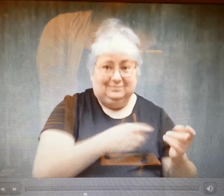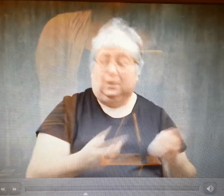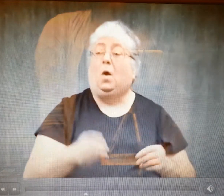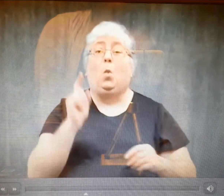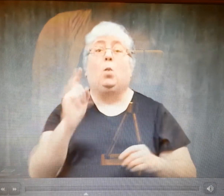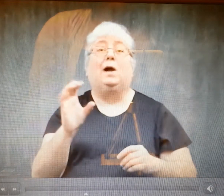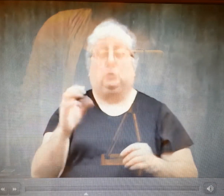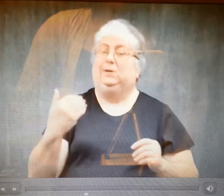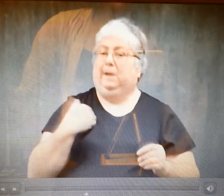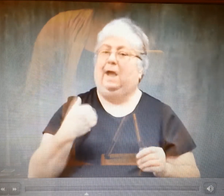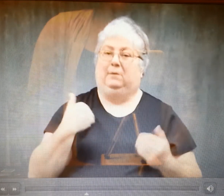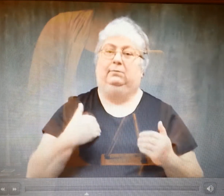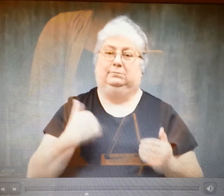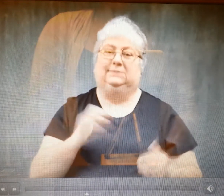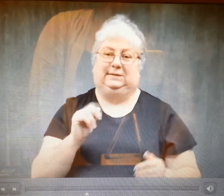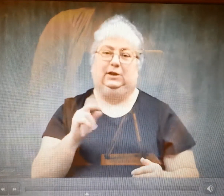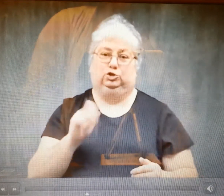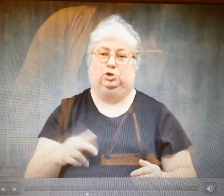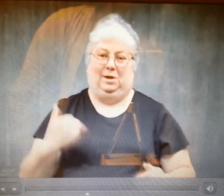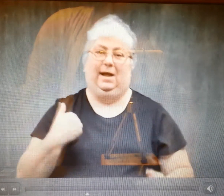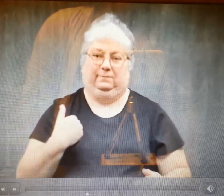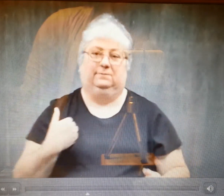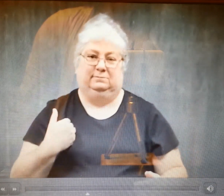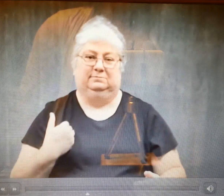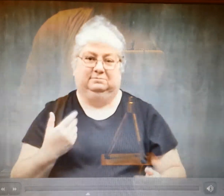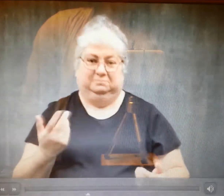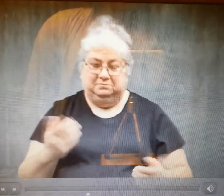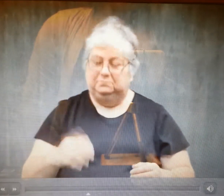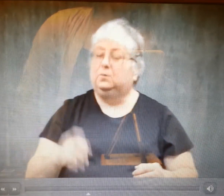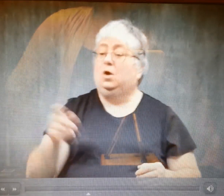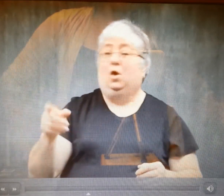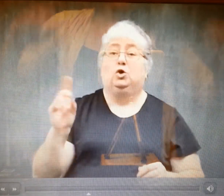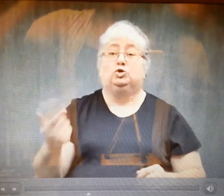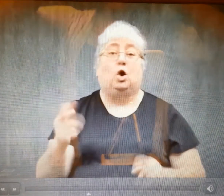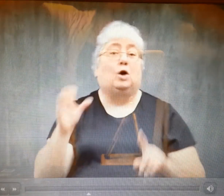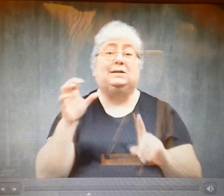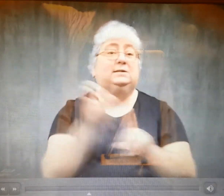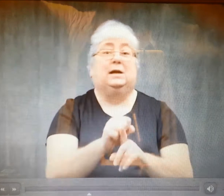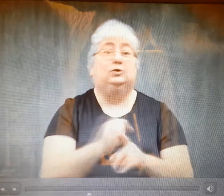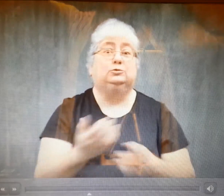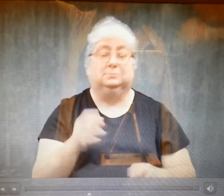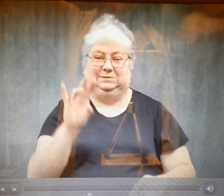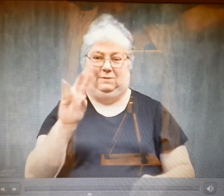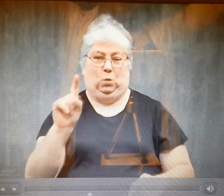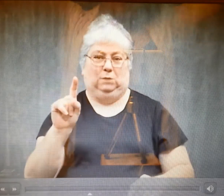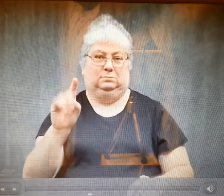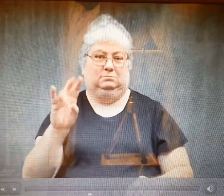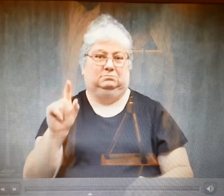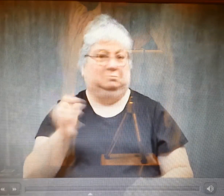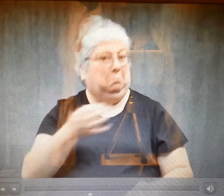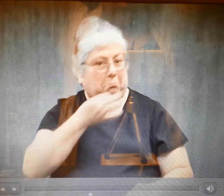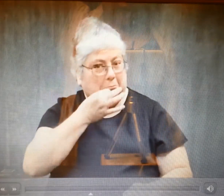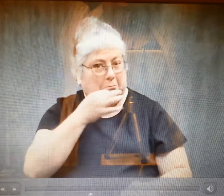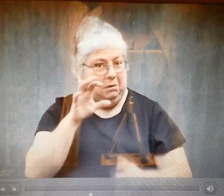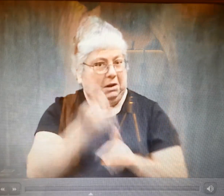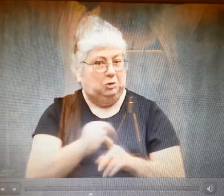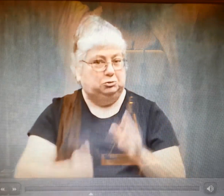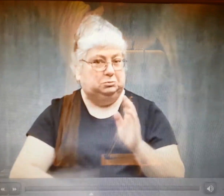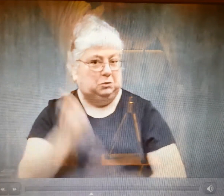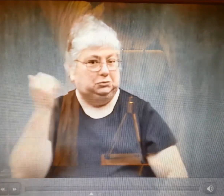they collected the data. There were 100 people or so, and the dogs actually caught 71